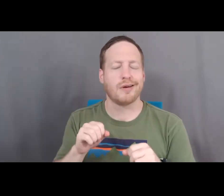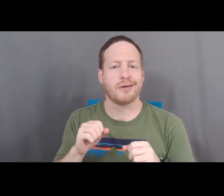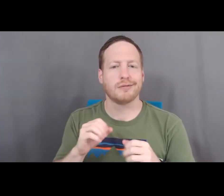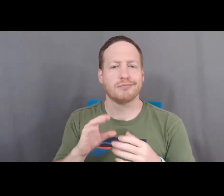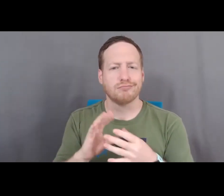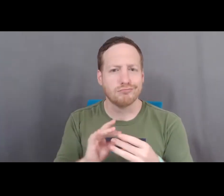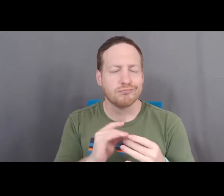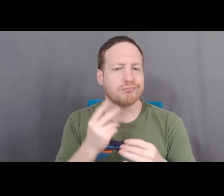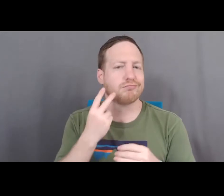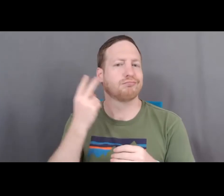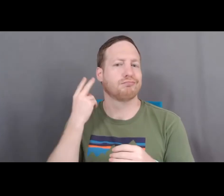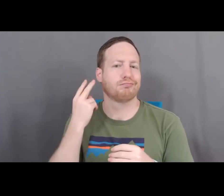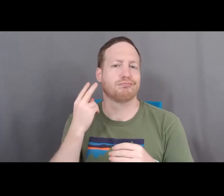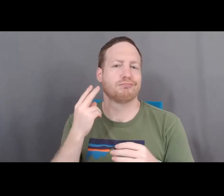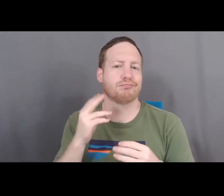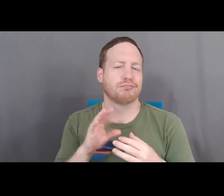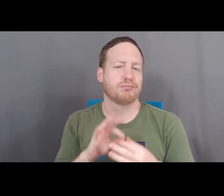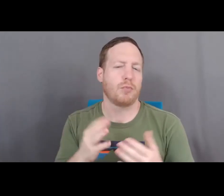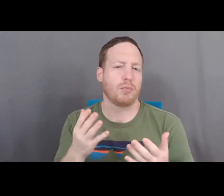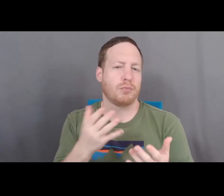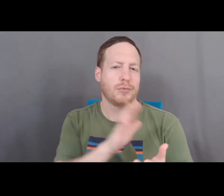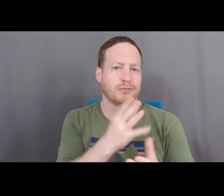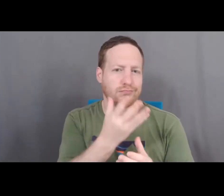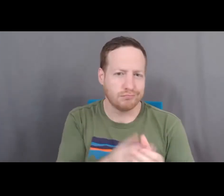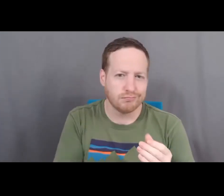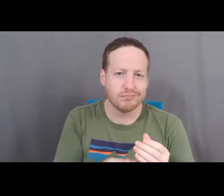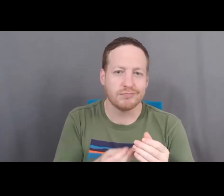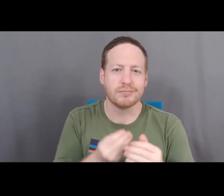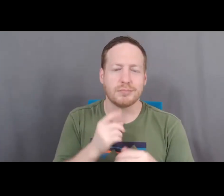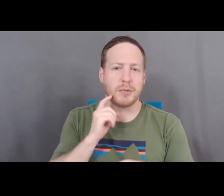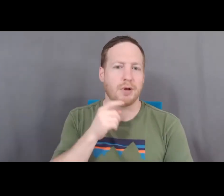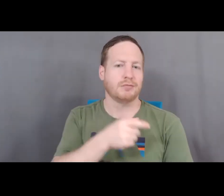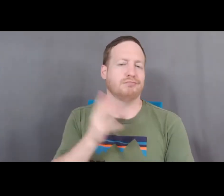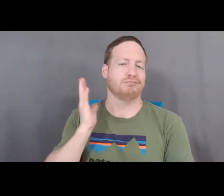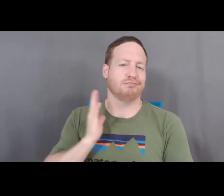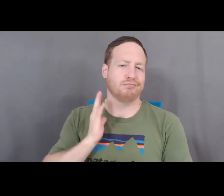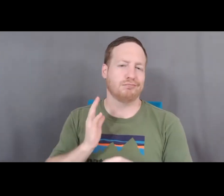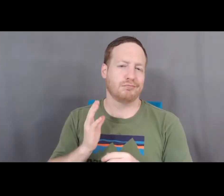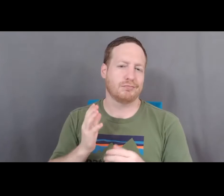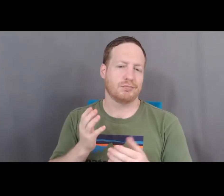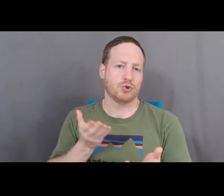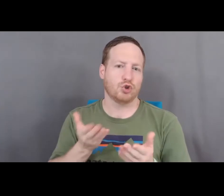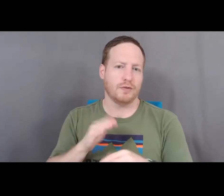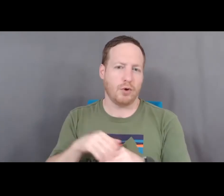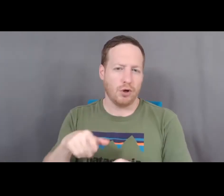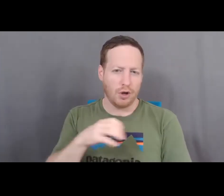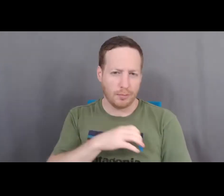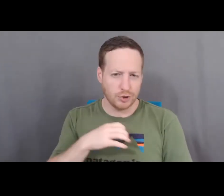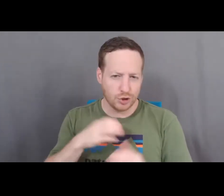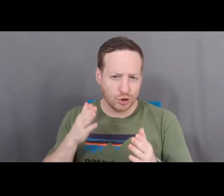him to make a statement about him, a remembrance about his impact on the deaf community in Rhode